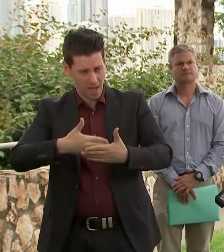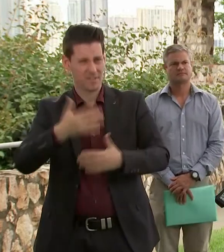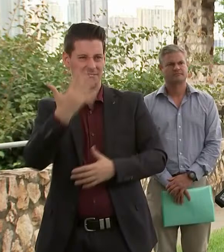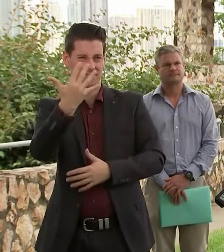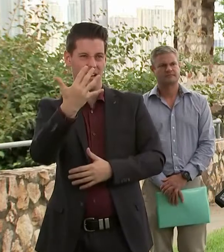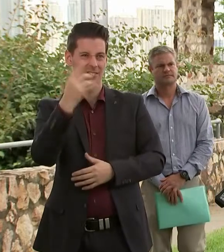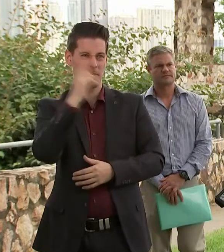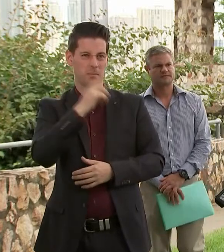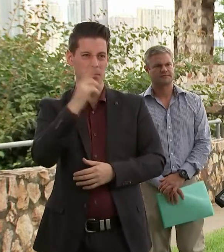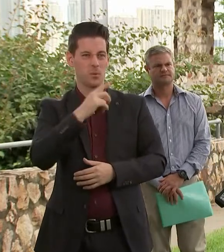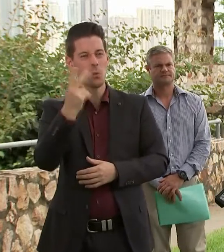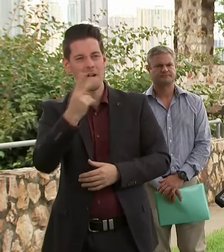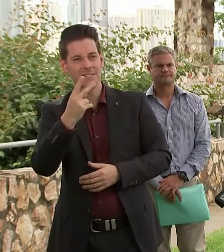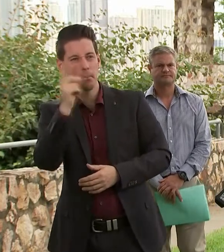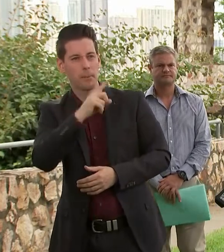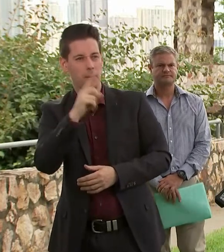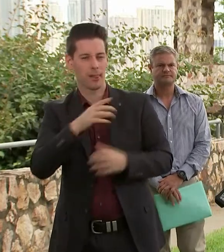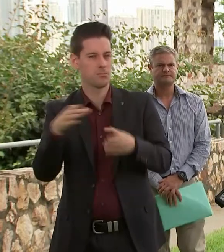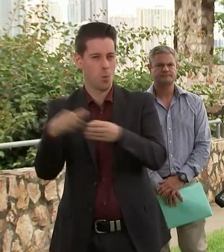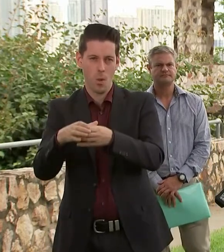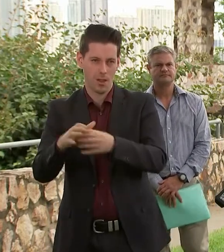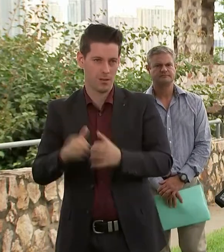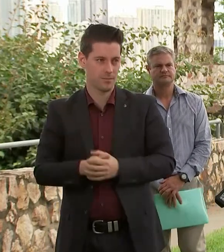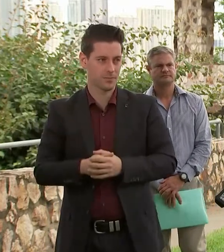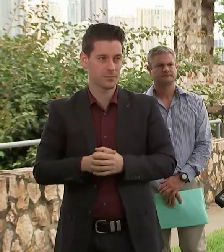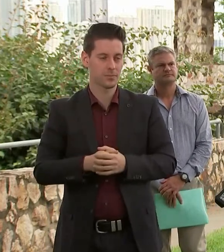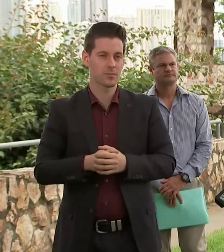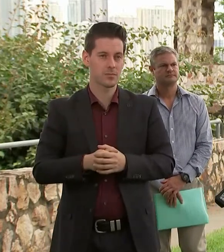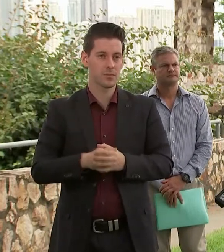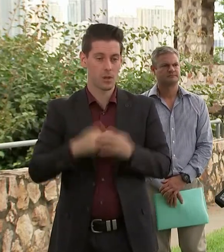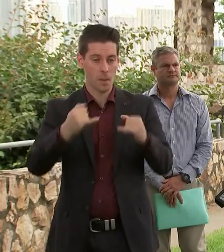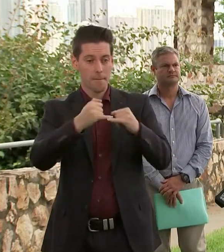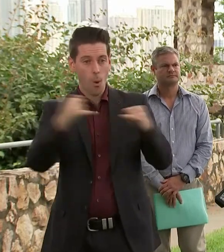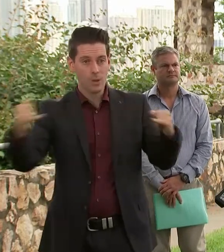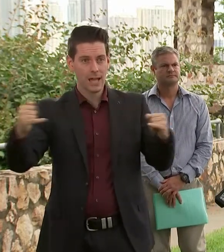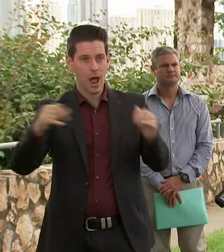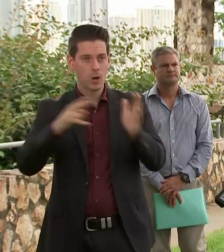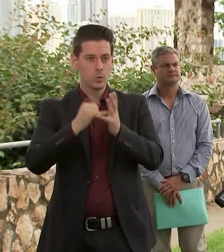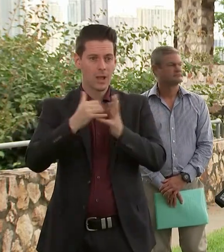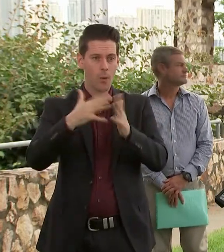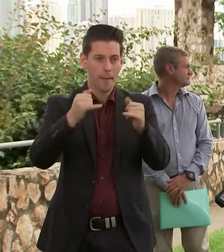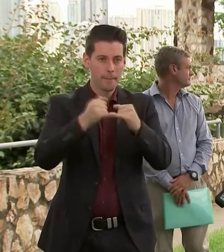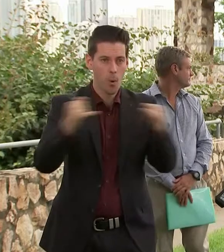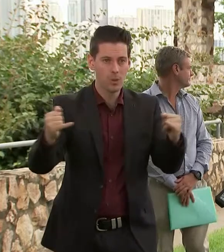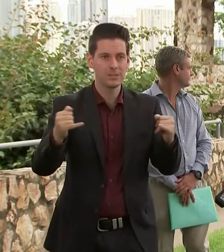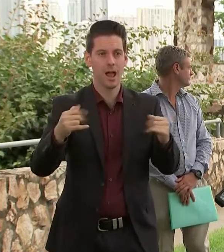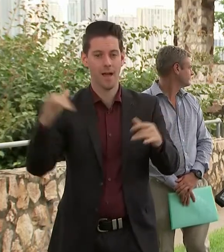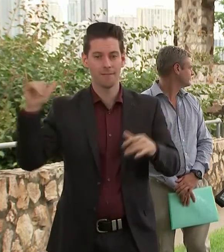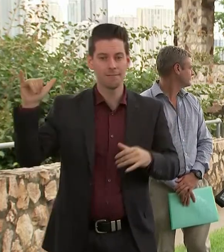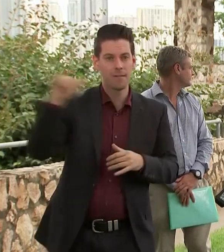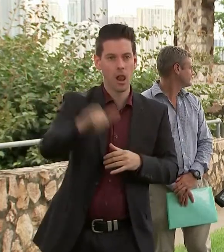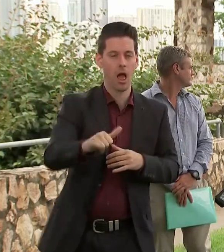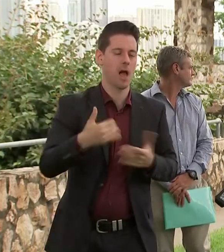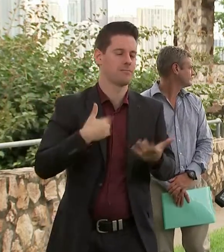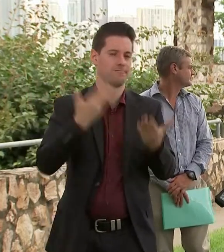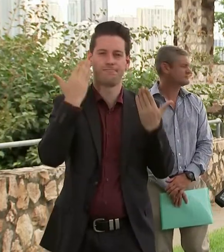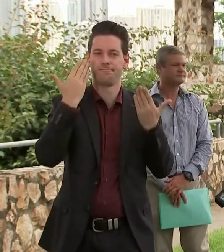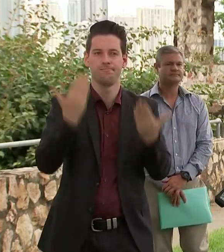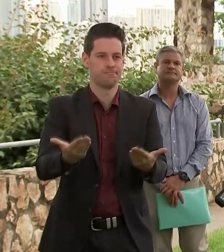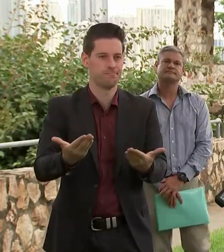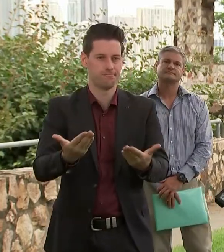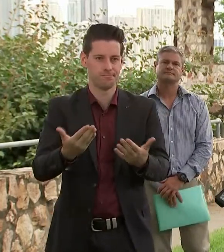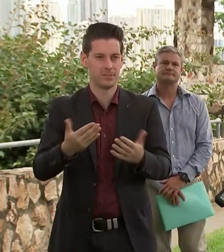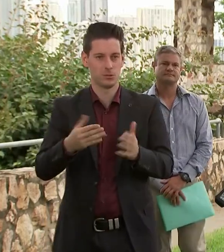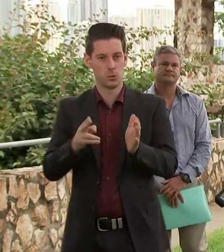of domestic borders, I am not 100% sure yet. That changes constantly. But I think really in the next 24 hours we'll have a